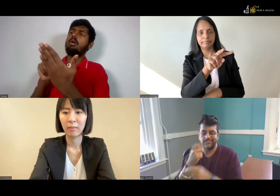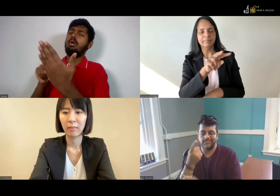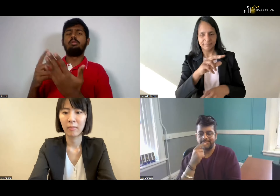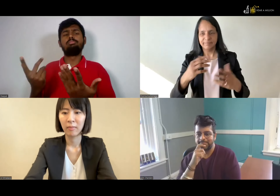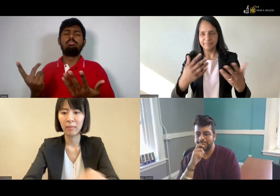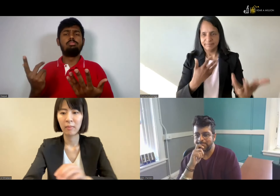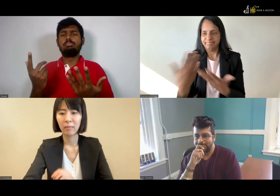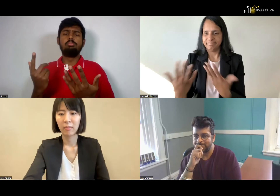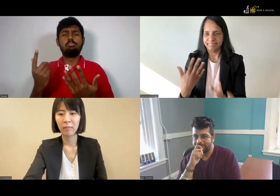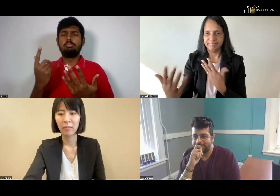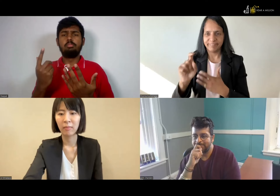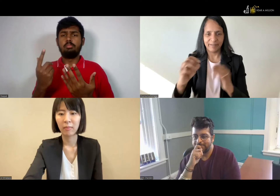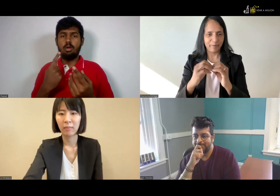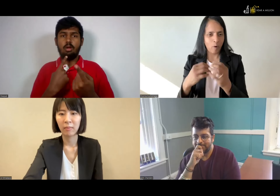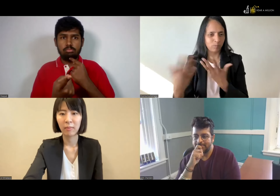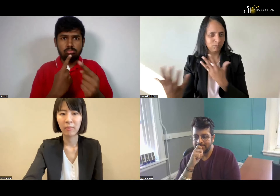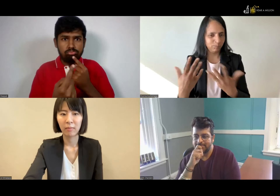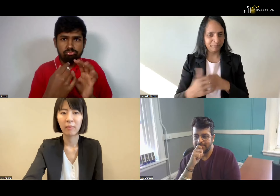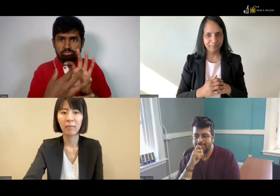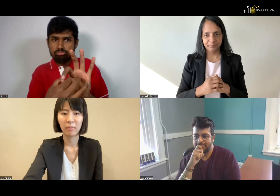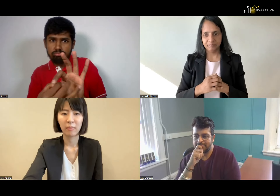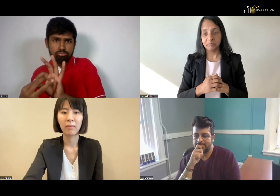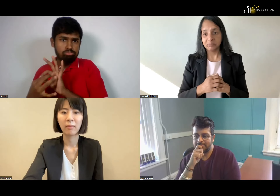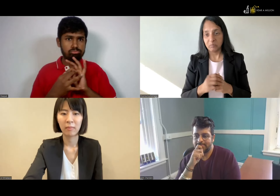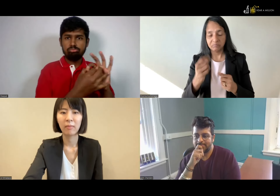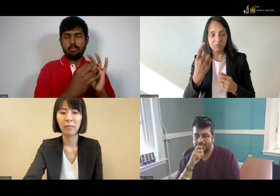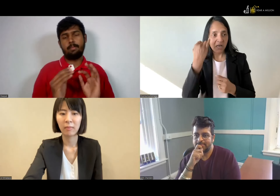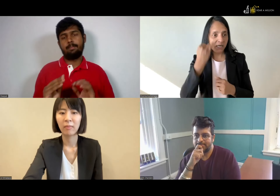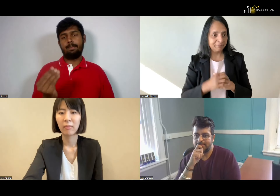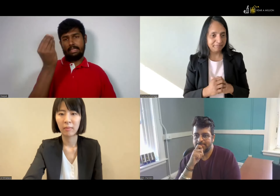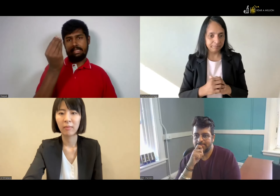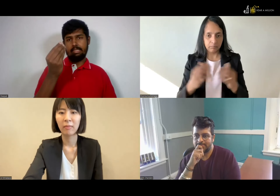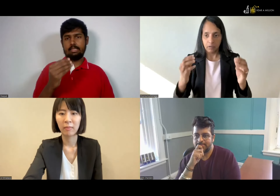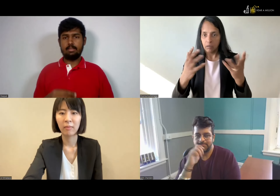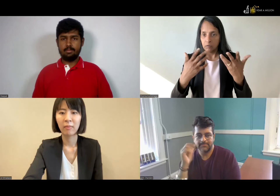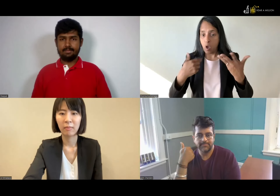there's just one way to look at it. But to have an interaction, you need community health workers.